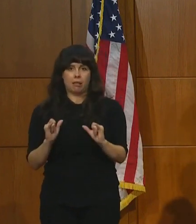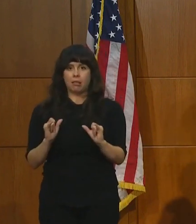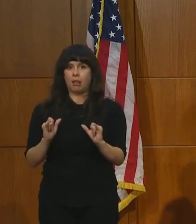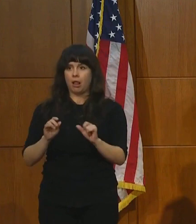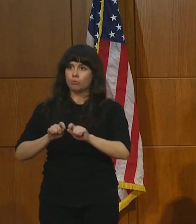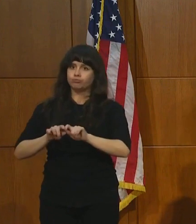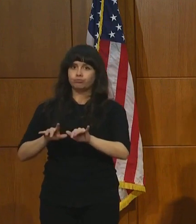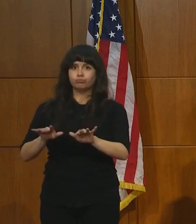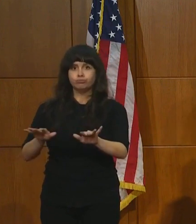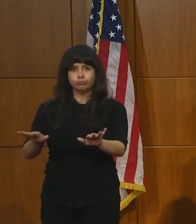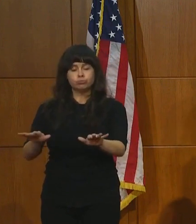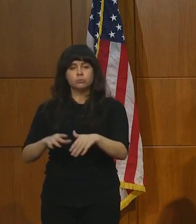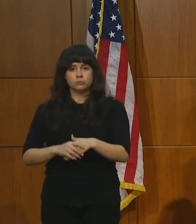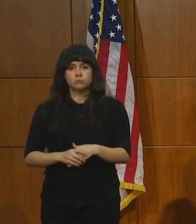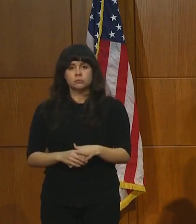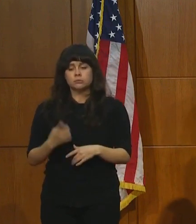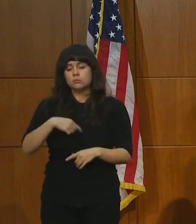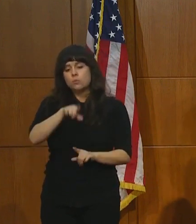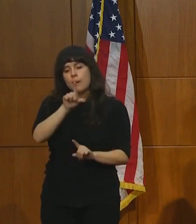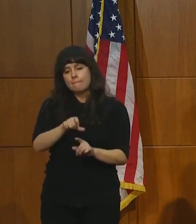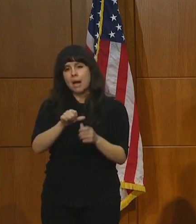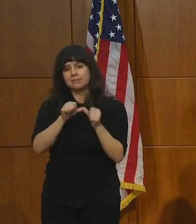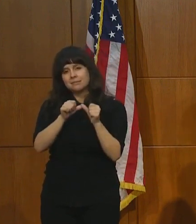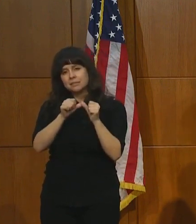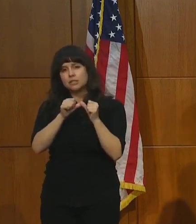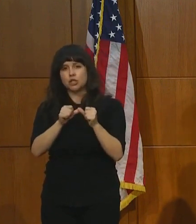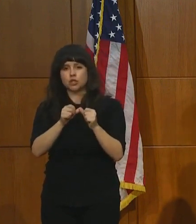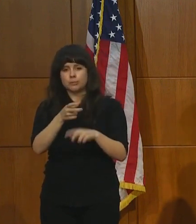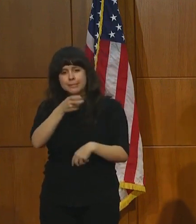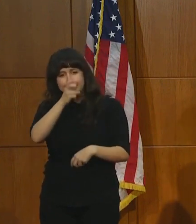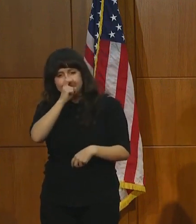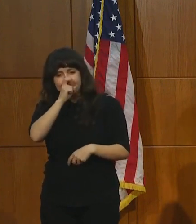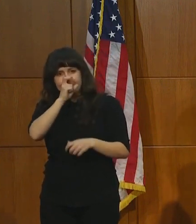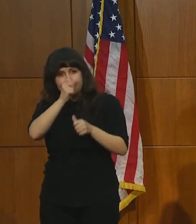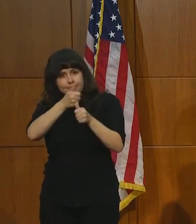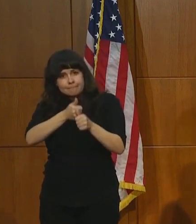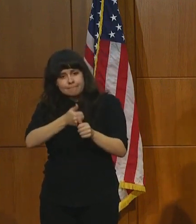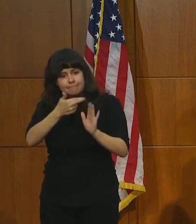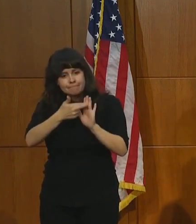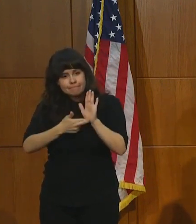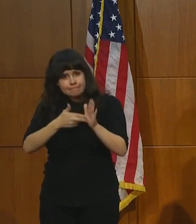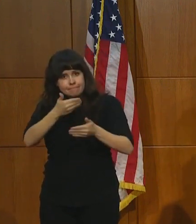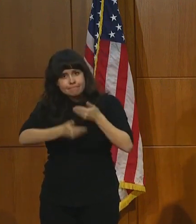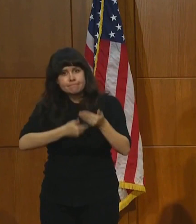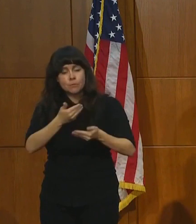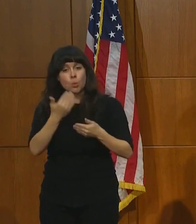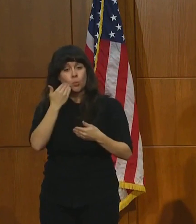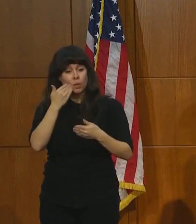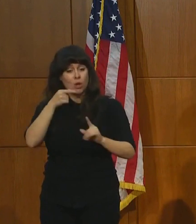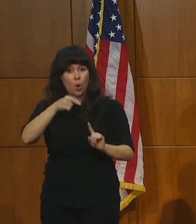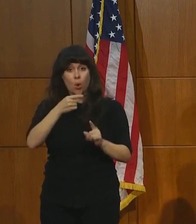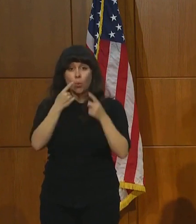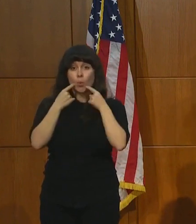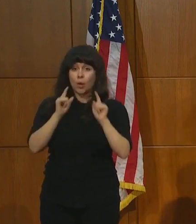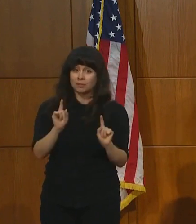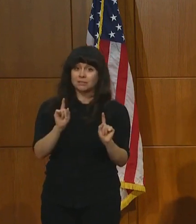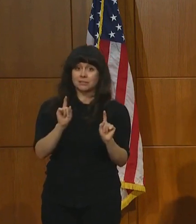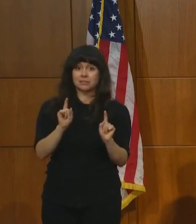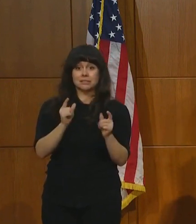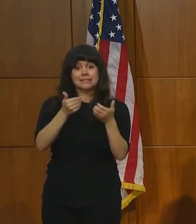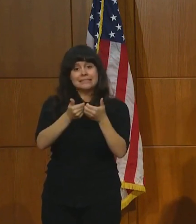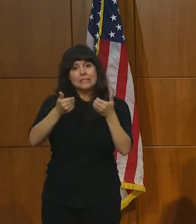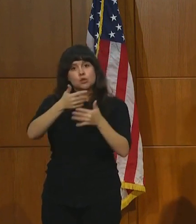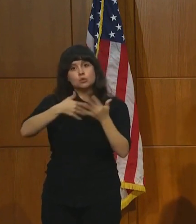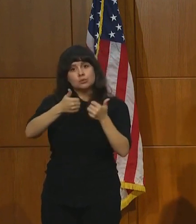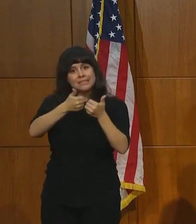away. We have to remain vigilant and continue doing the things we know work: physical